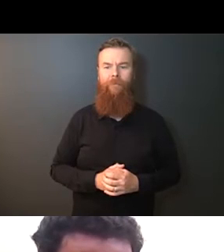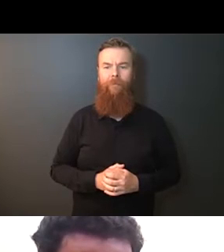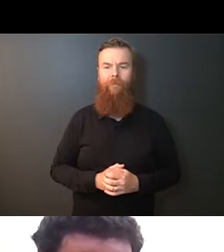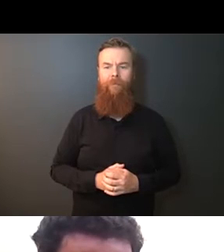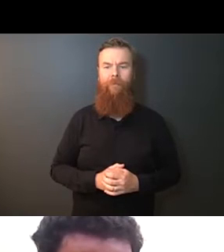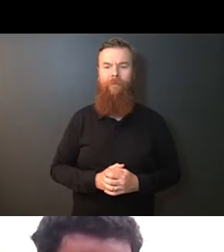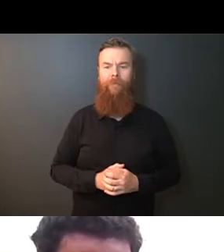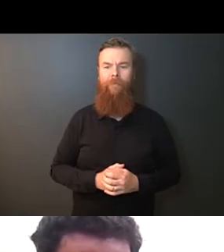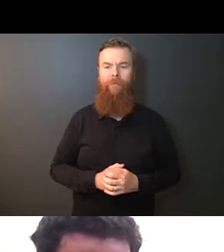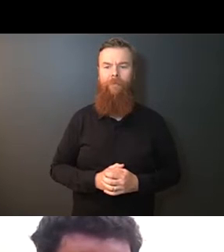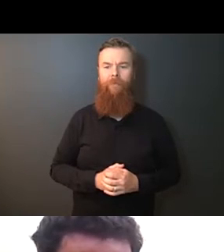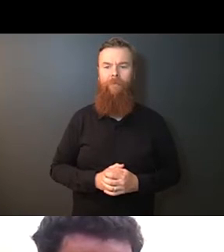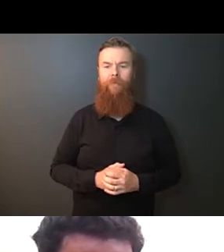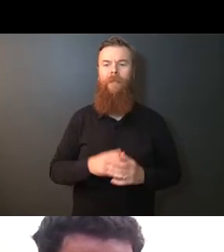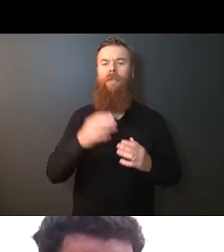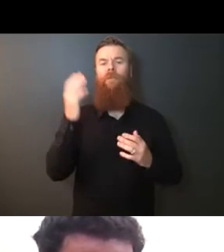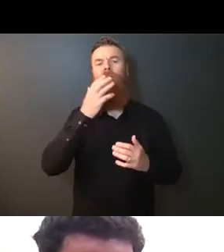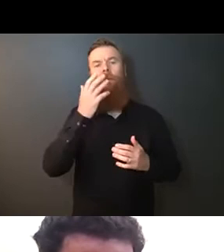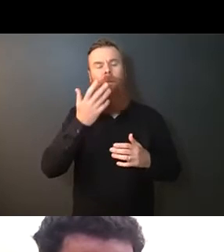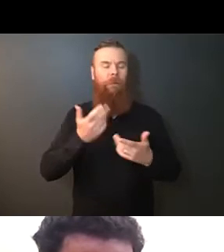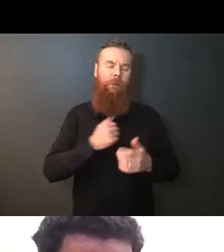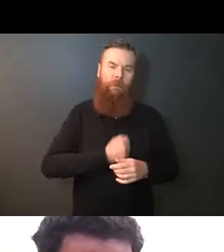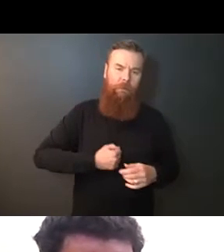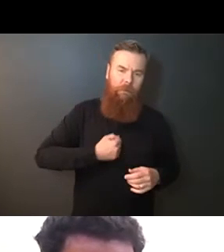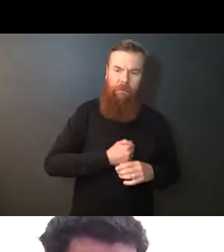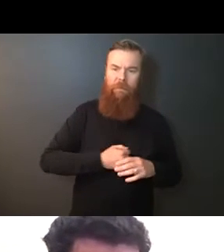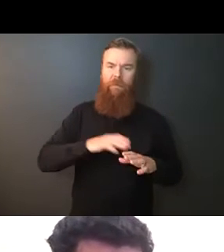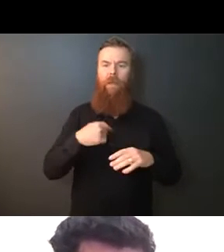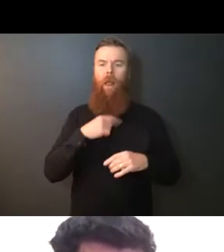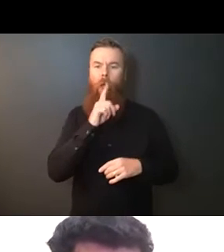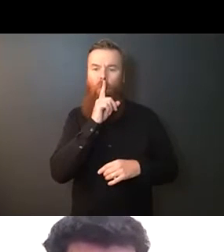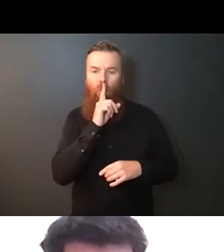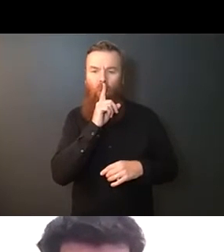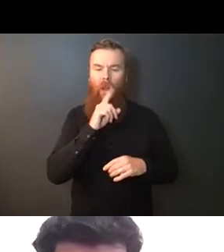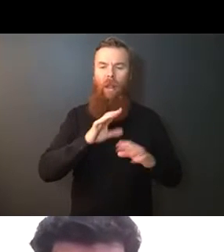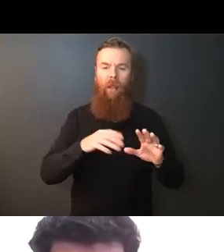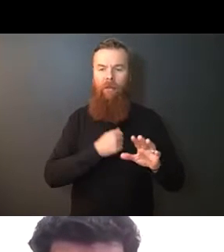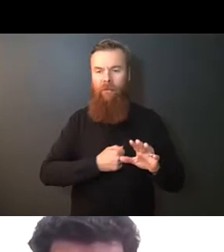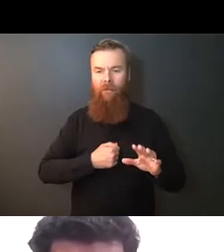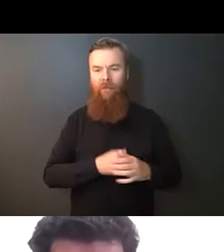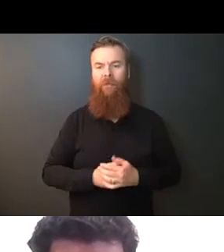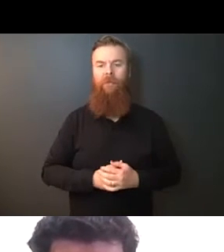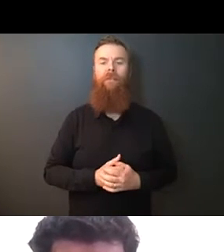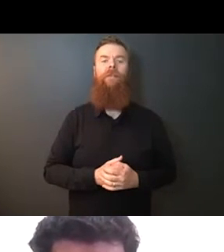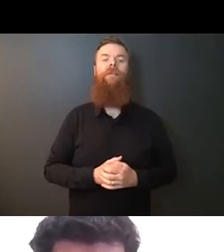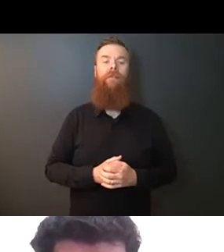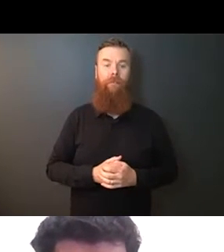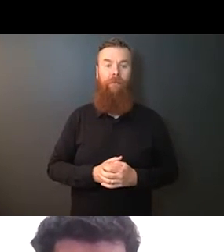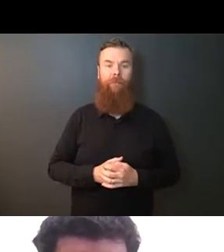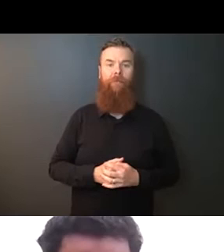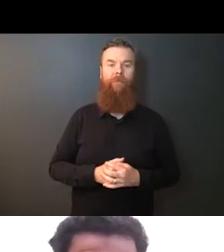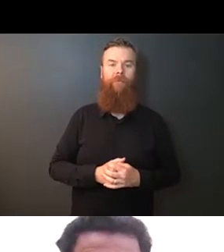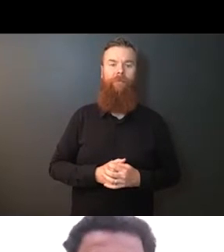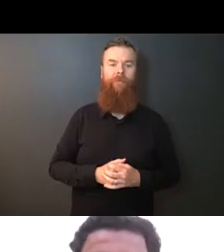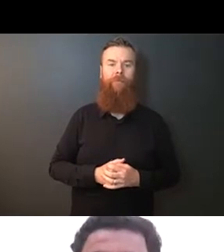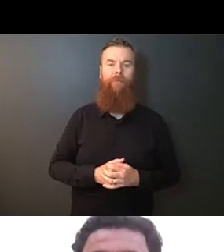Oh, sorry. Before I was on mute, sorry. What I was trying to say, thank you so much for